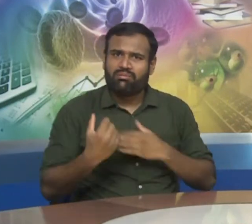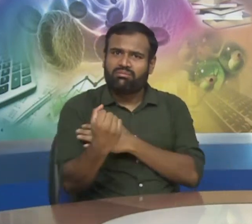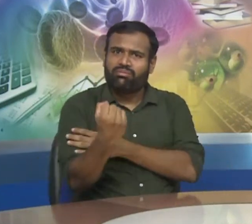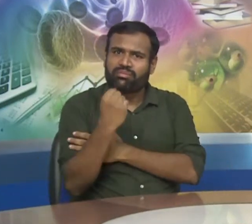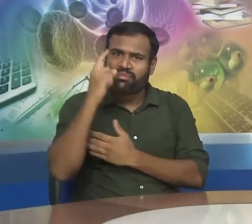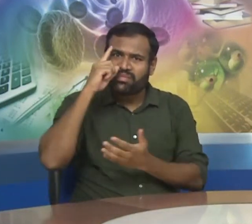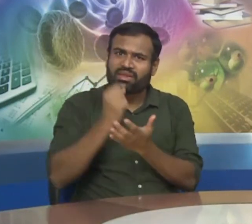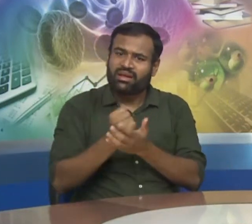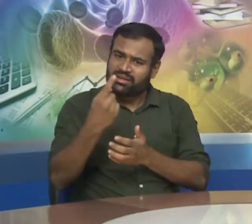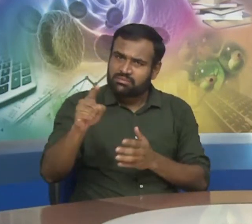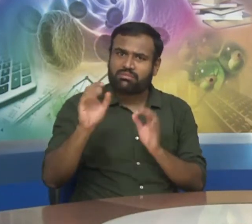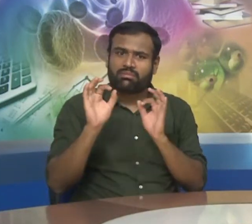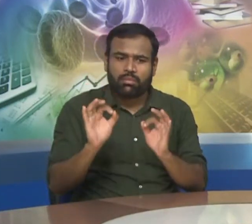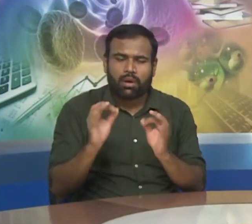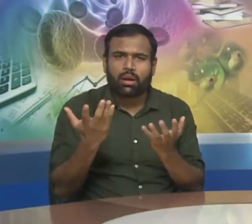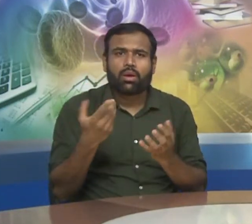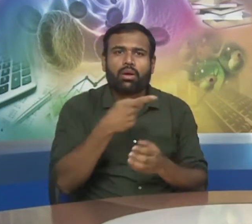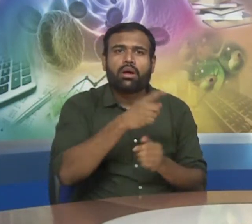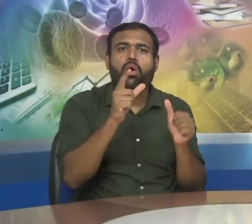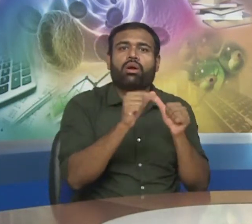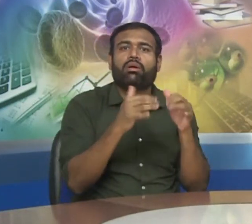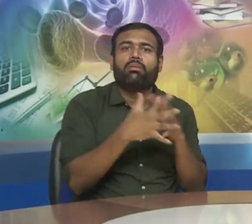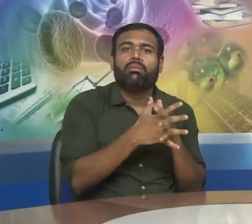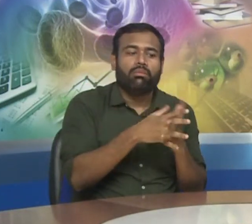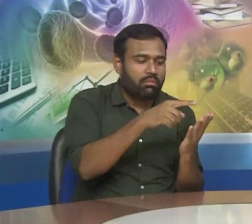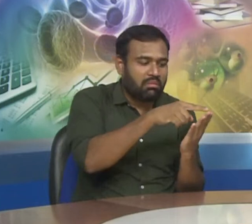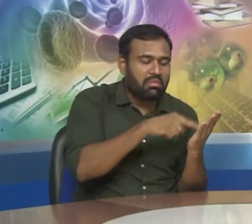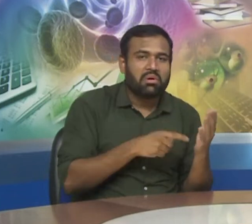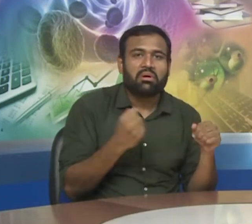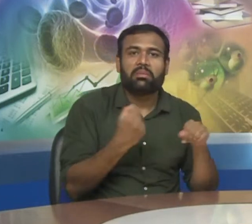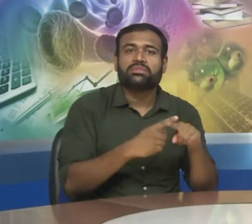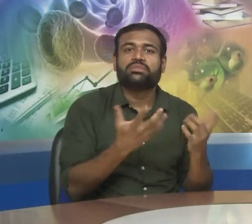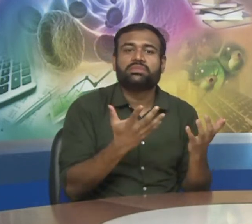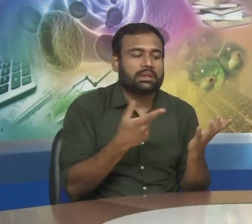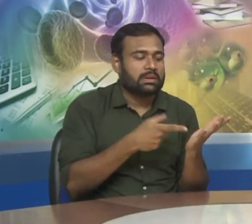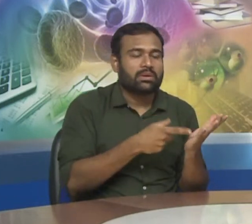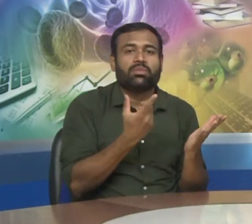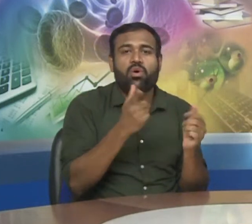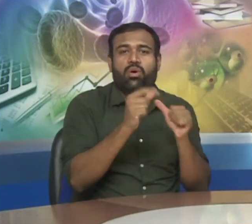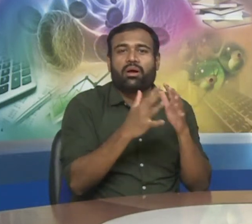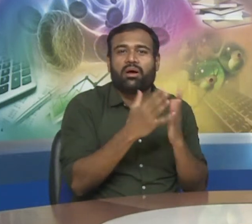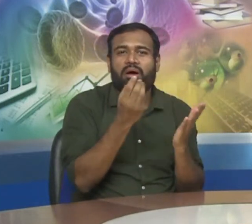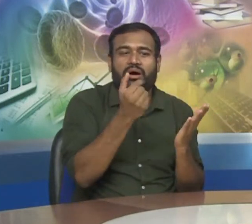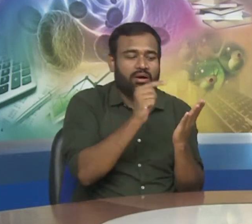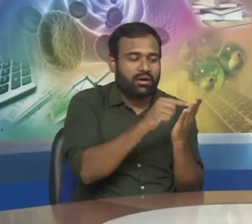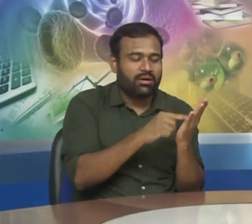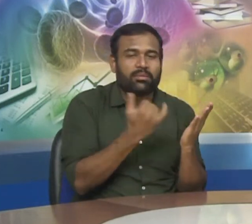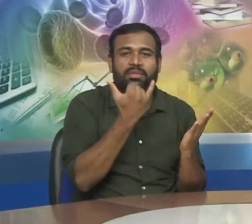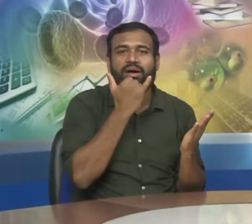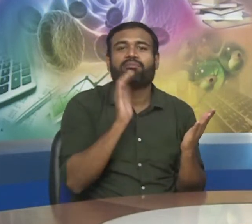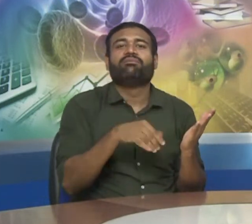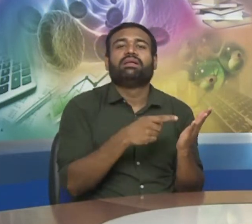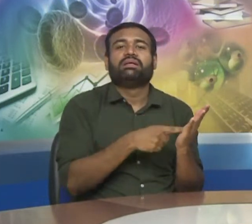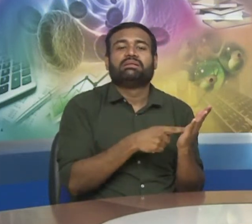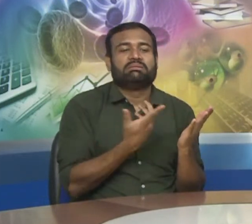conclusion that the law under which relief is sought is itself unconstitutional,